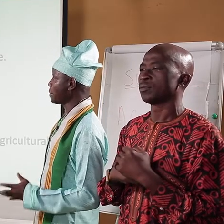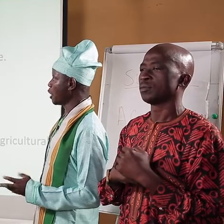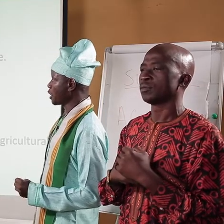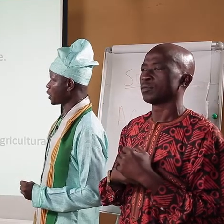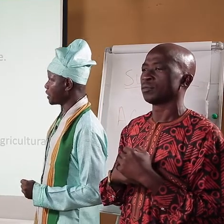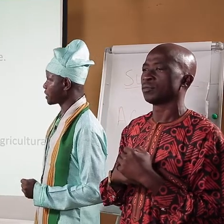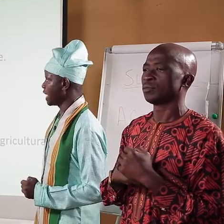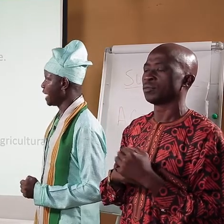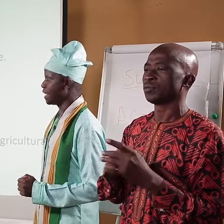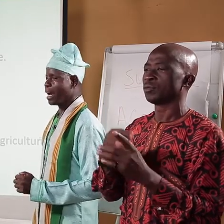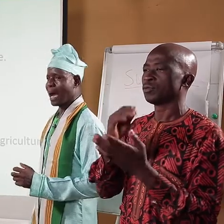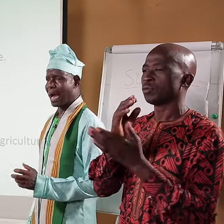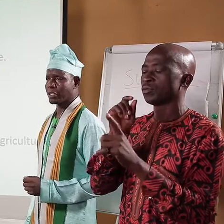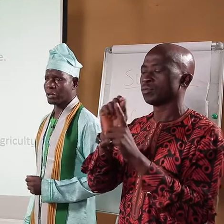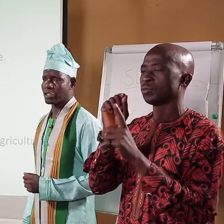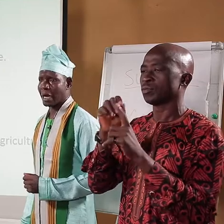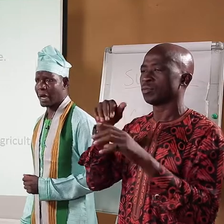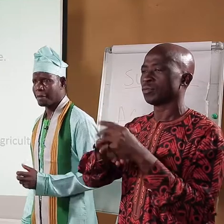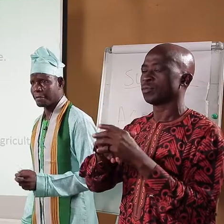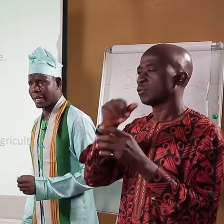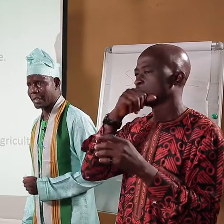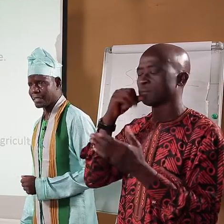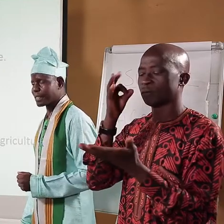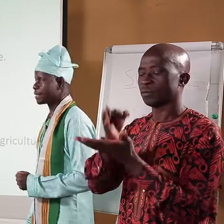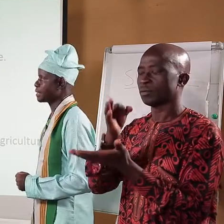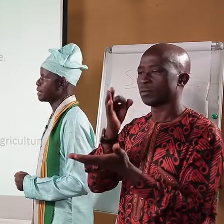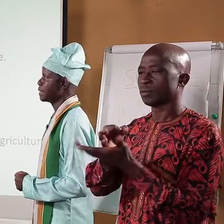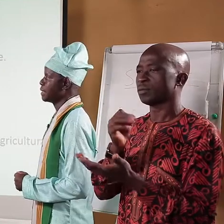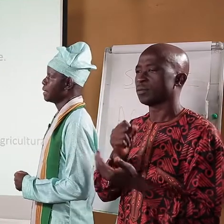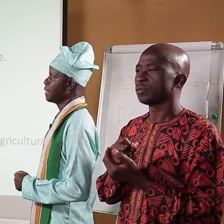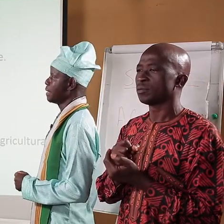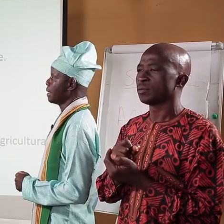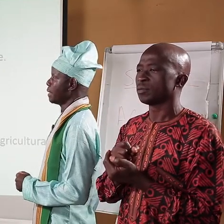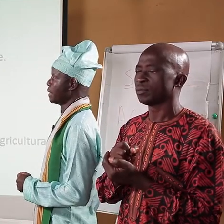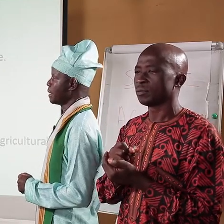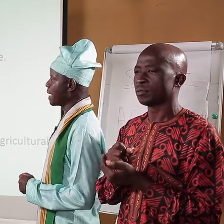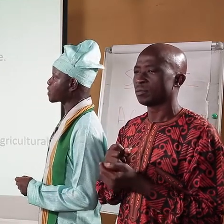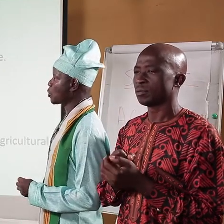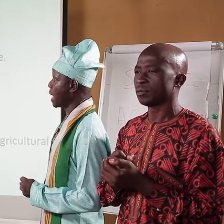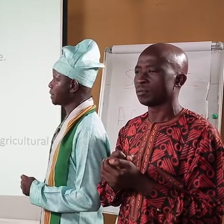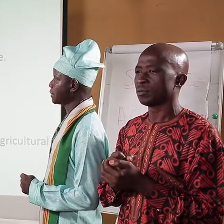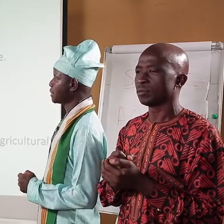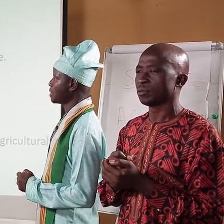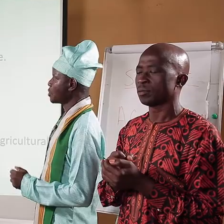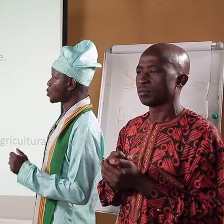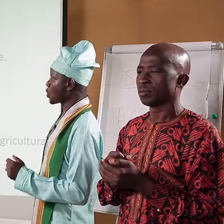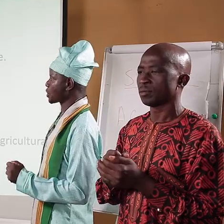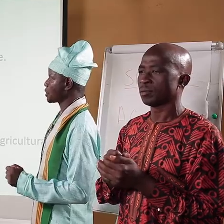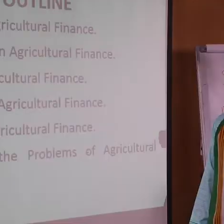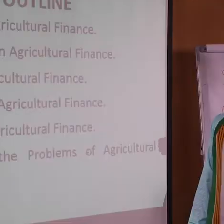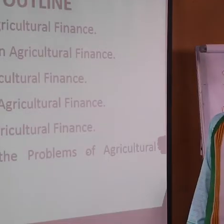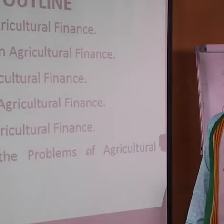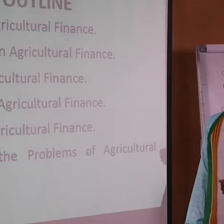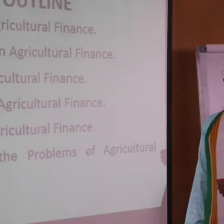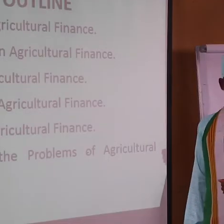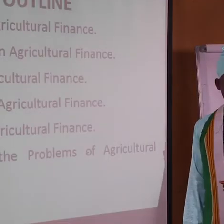some terminologies in agricultural finance. The next one,